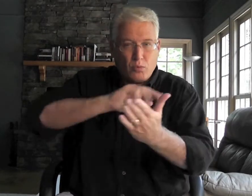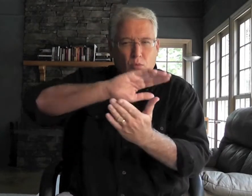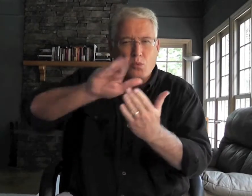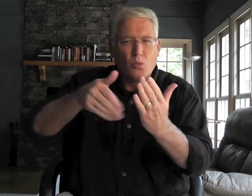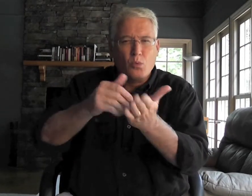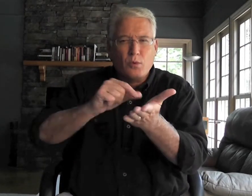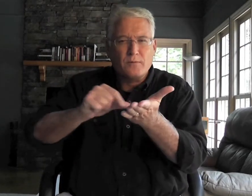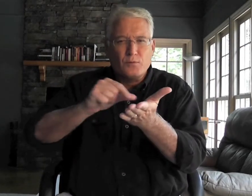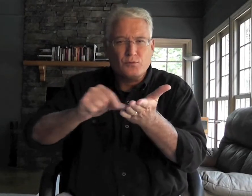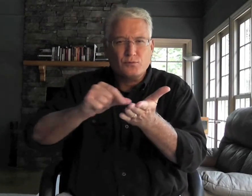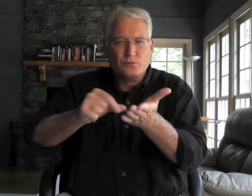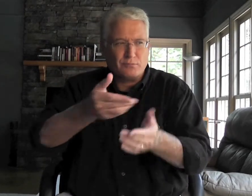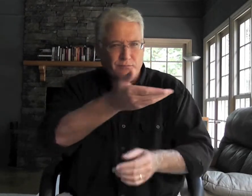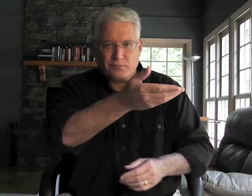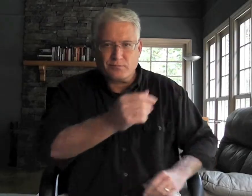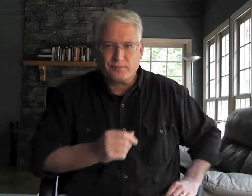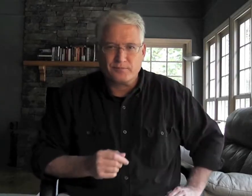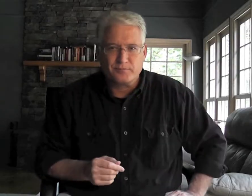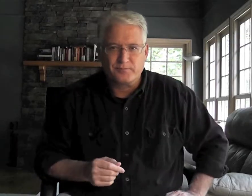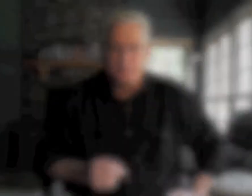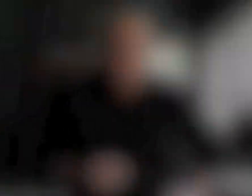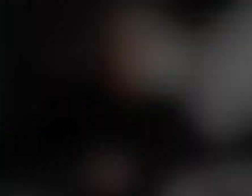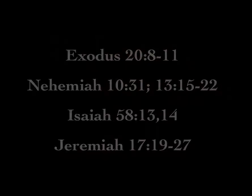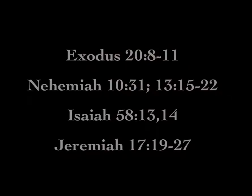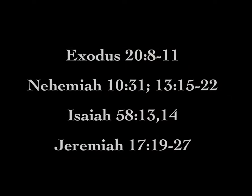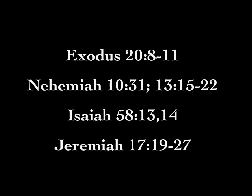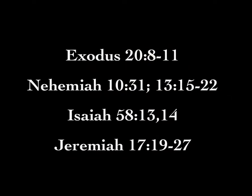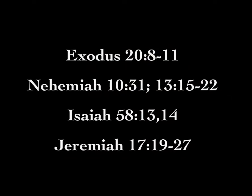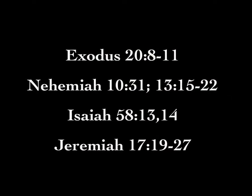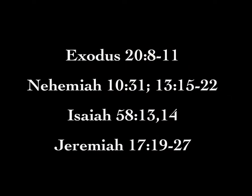Well, I want you to take time to read these verses.